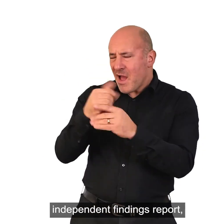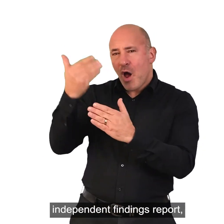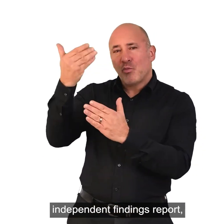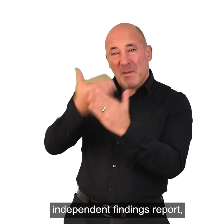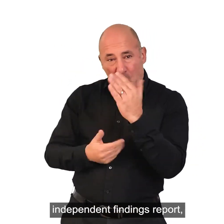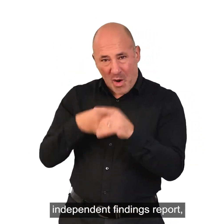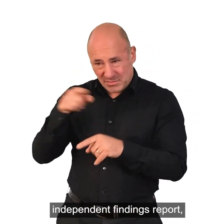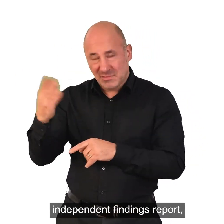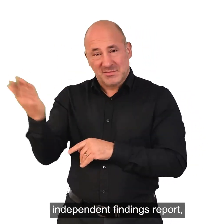Independent Findings Report,